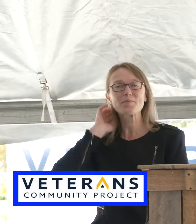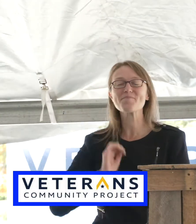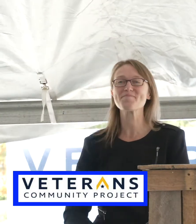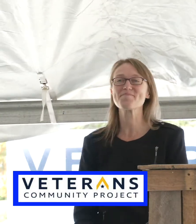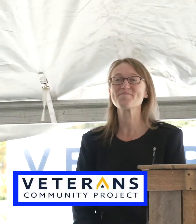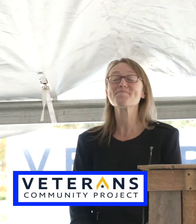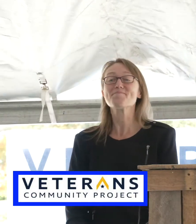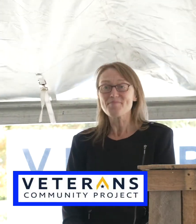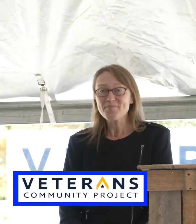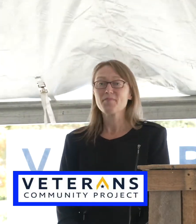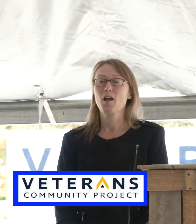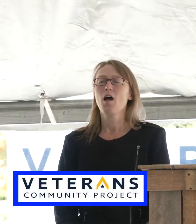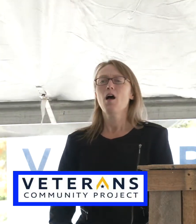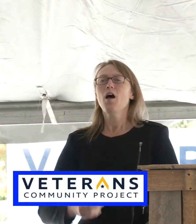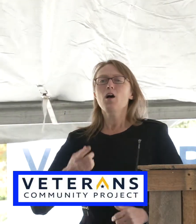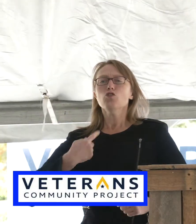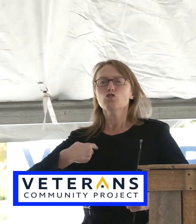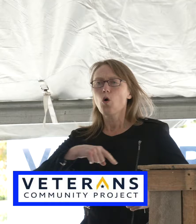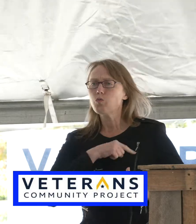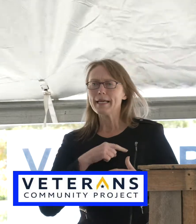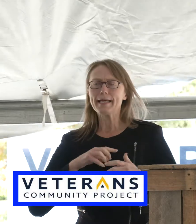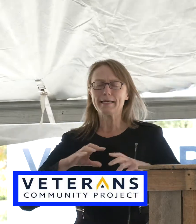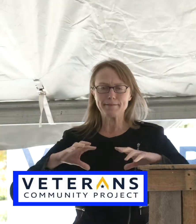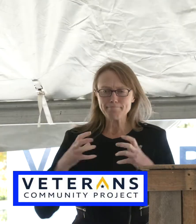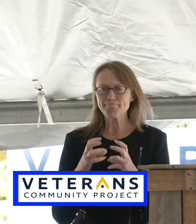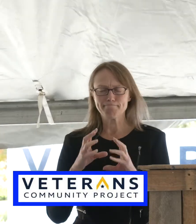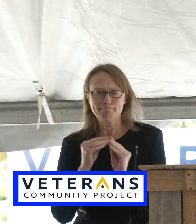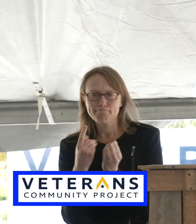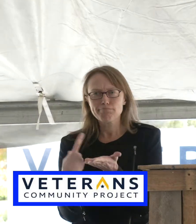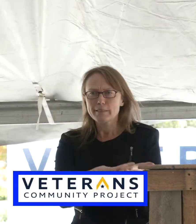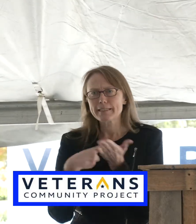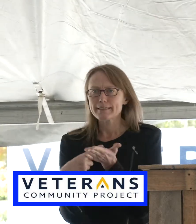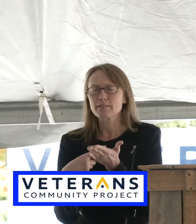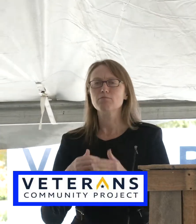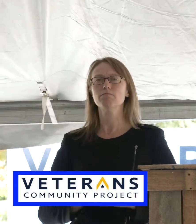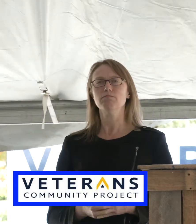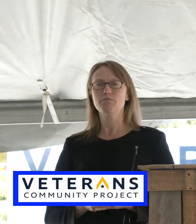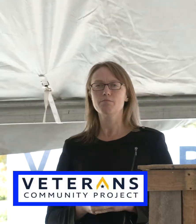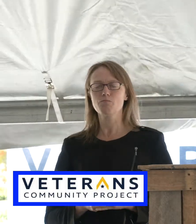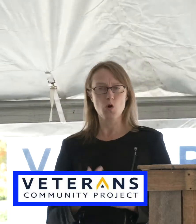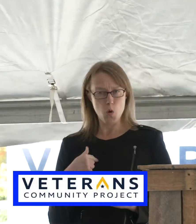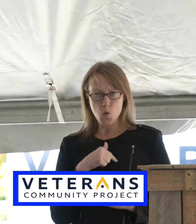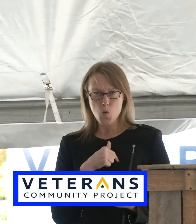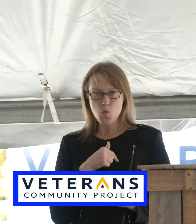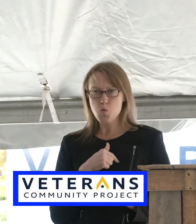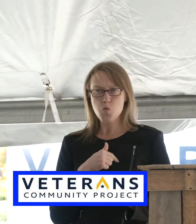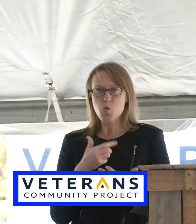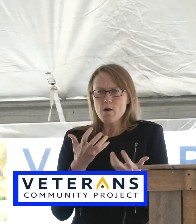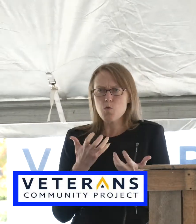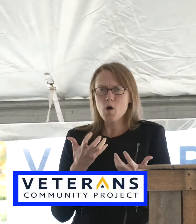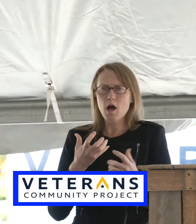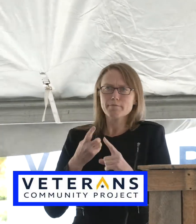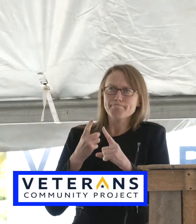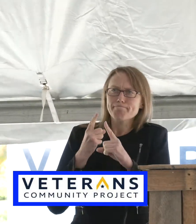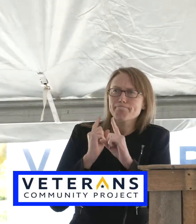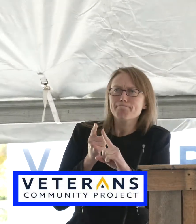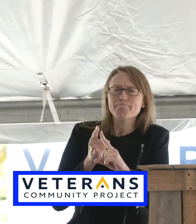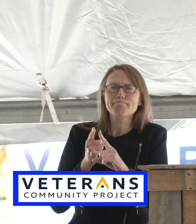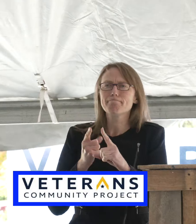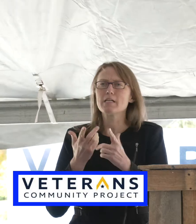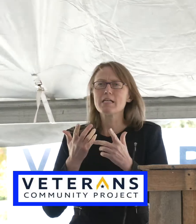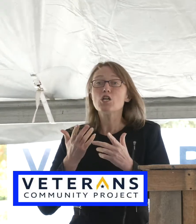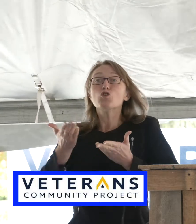So we got together and we said to ourselves, okay, if we could do whatever we wanted, rules do not apply to us. We just want to serve veterans in the best